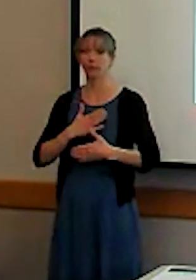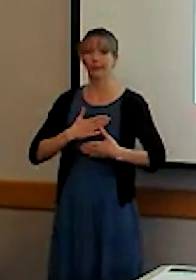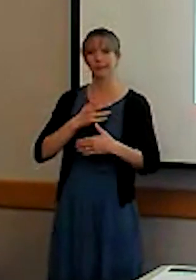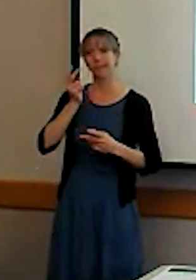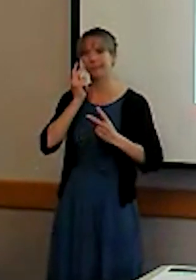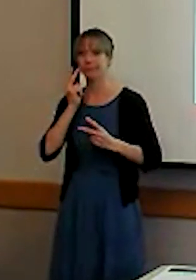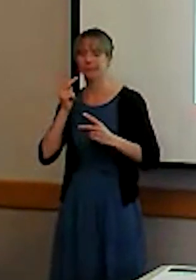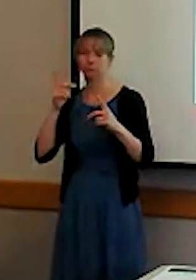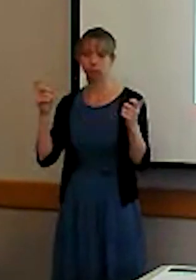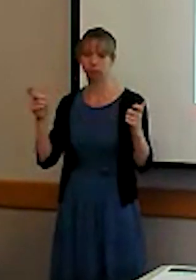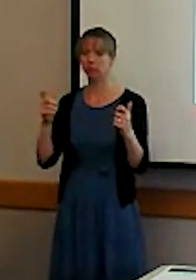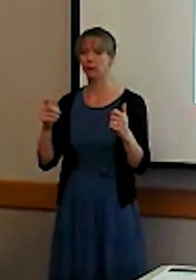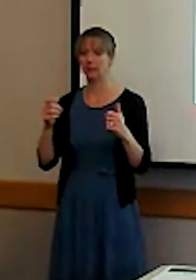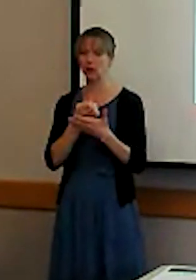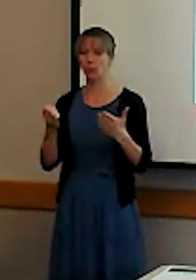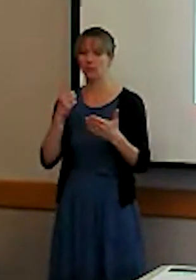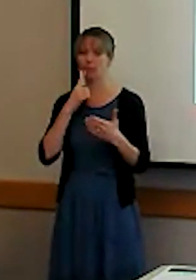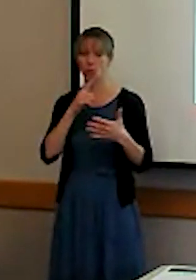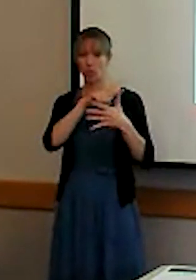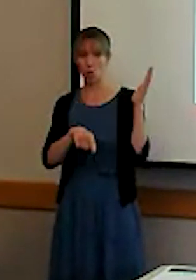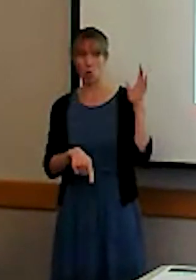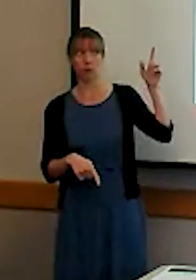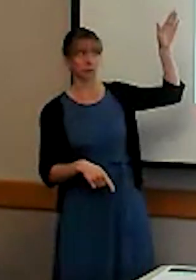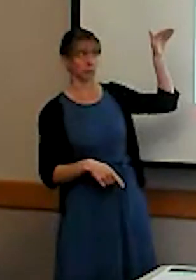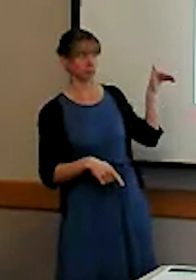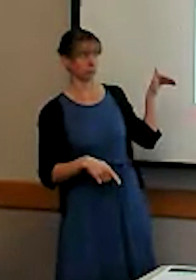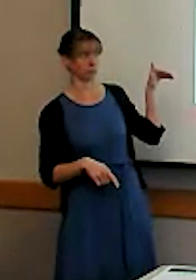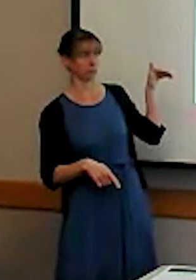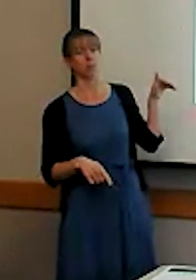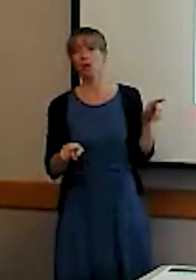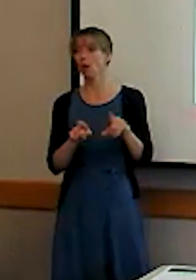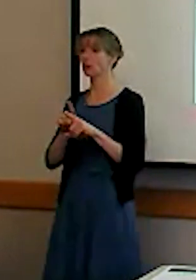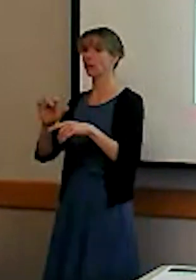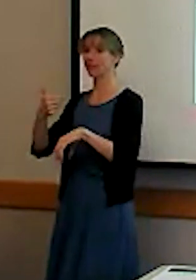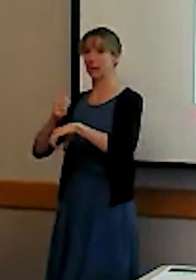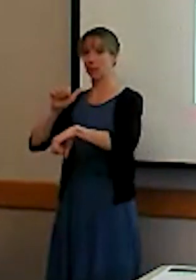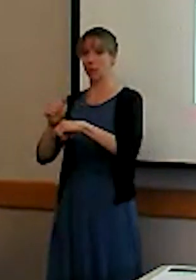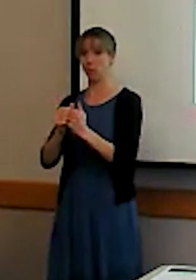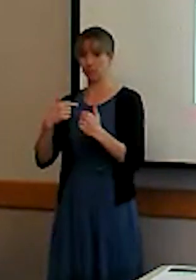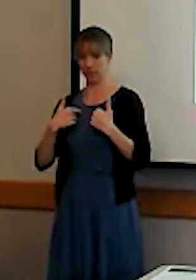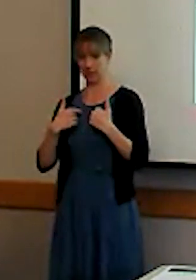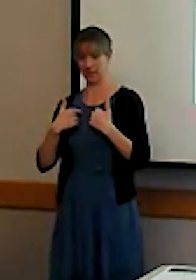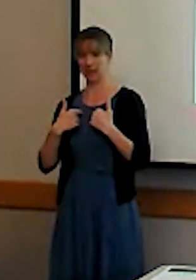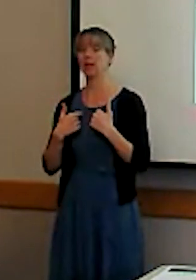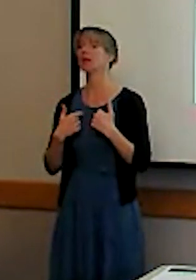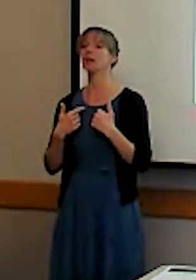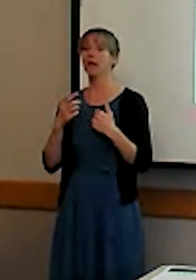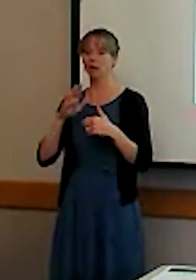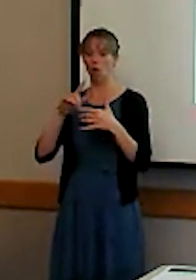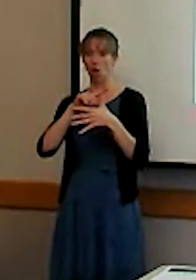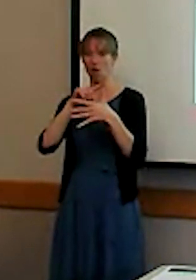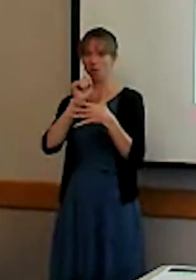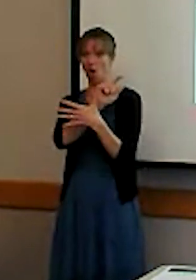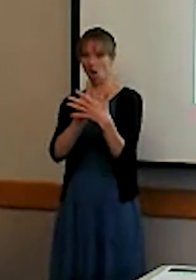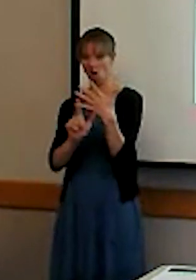recreation, all kinds of different equipment that we have. Well, you can also do an appointment with me and we can go over all of the